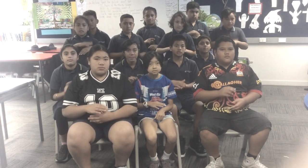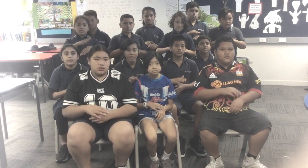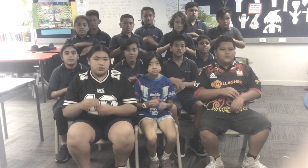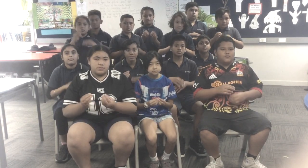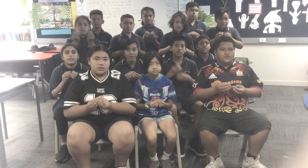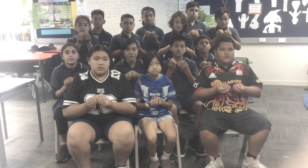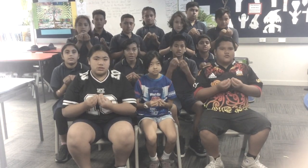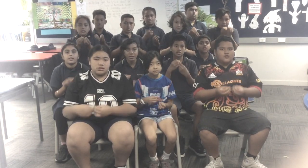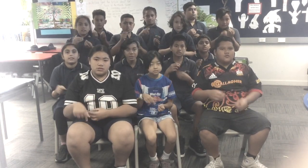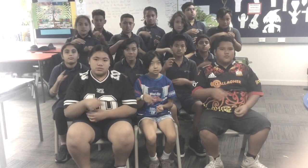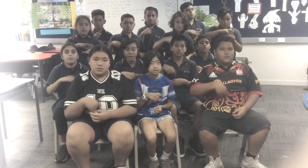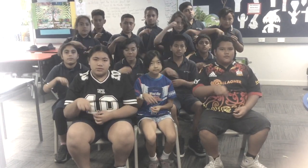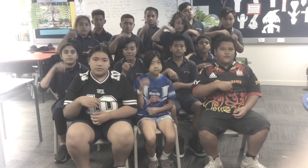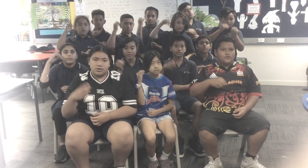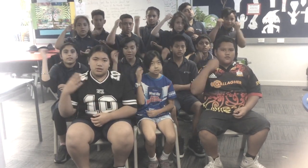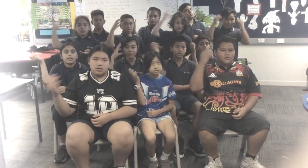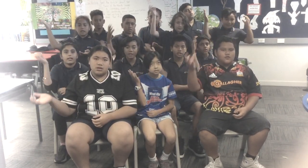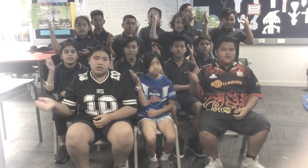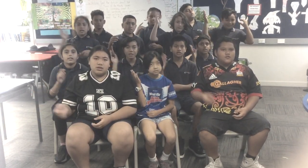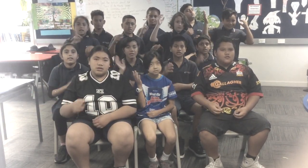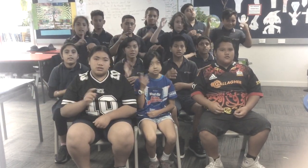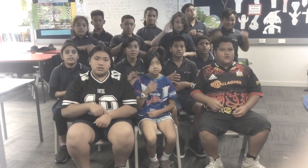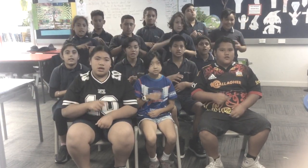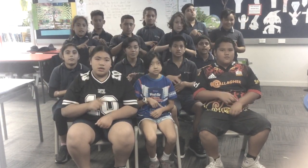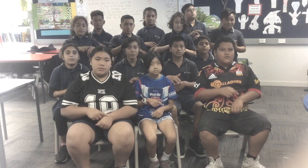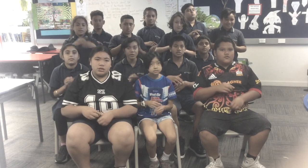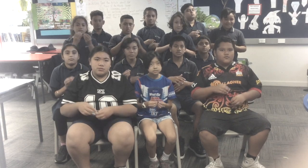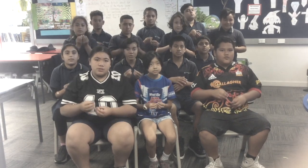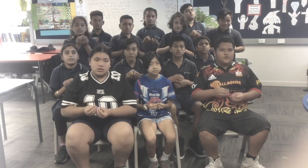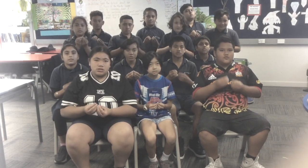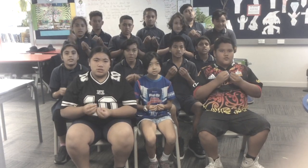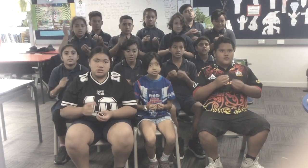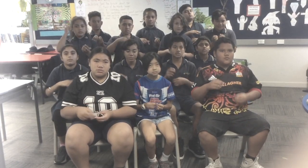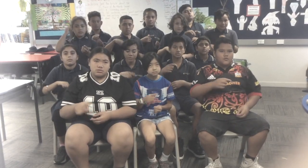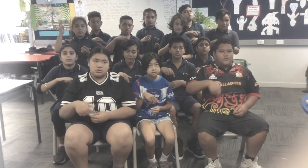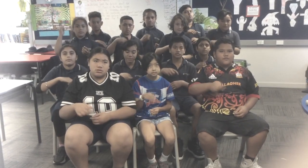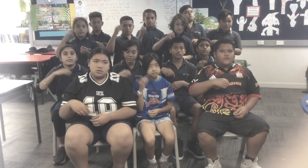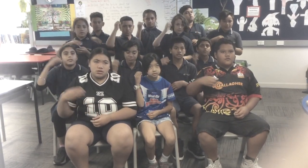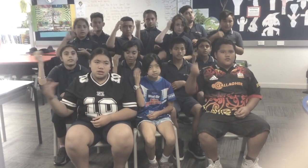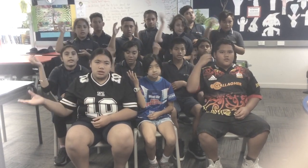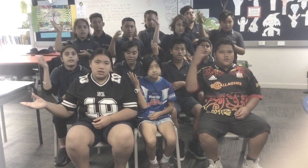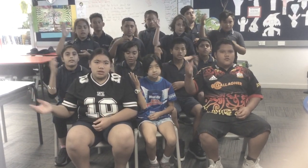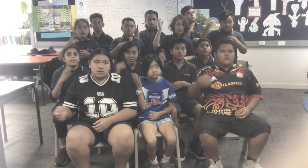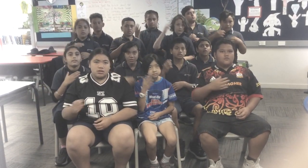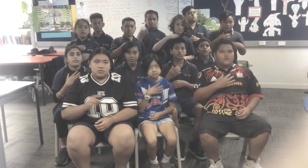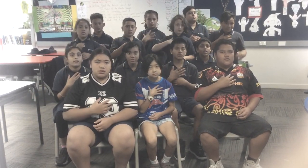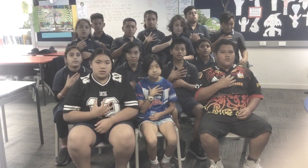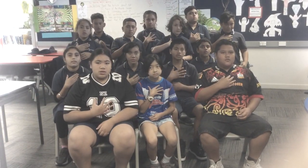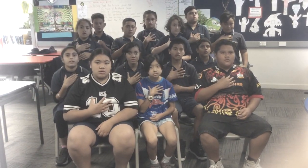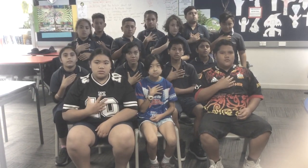Time is precious, that's what we forget. Time is precious, that's what we forget. Oh no,